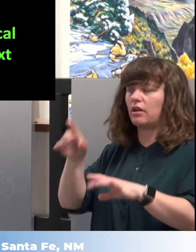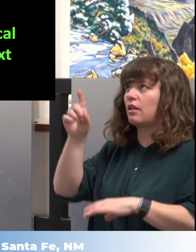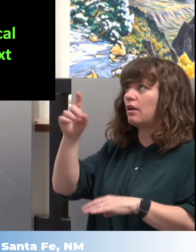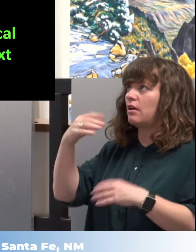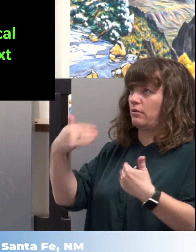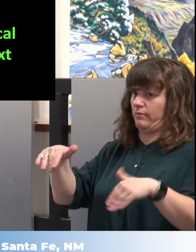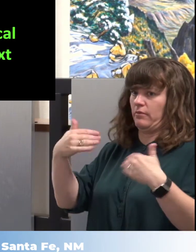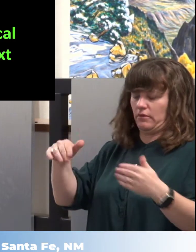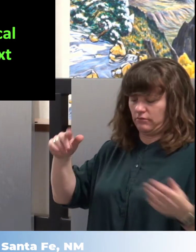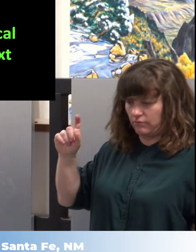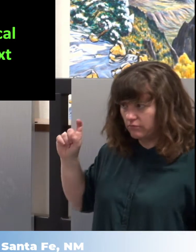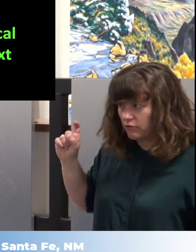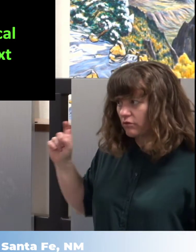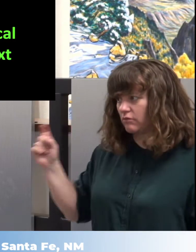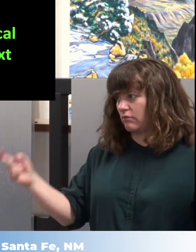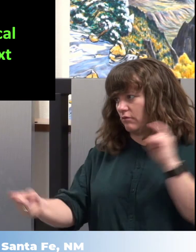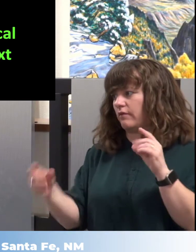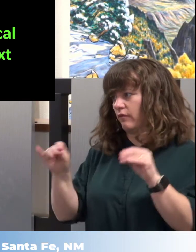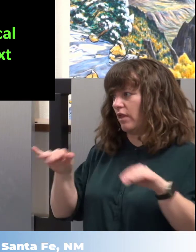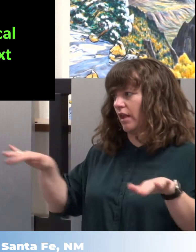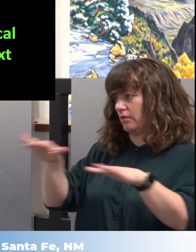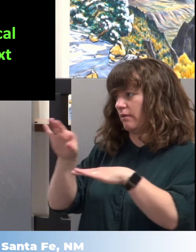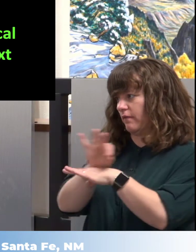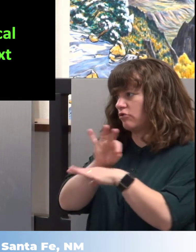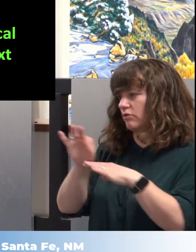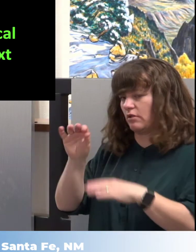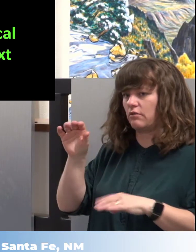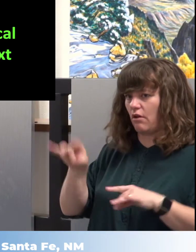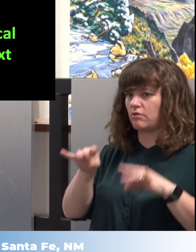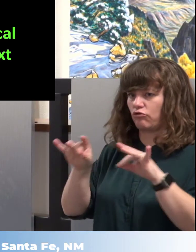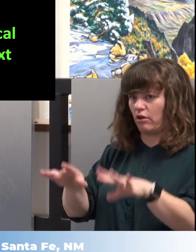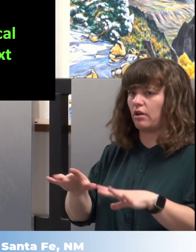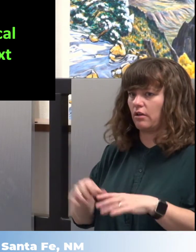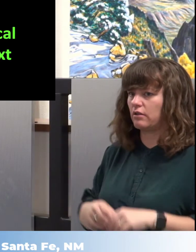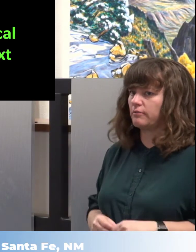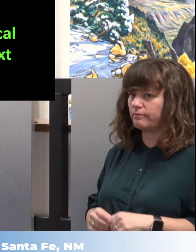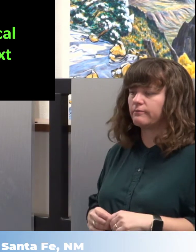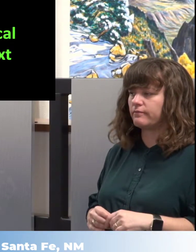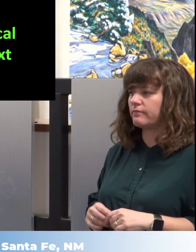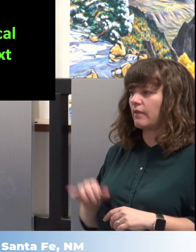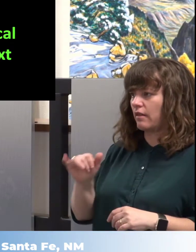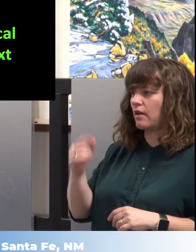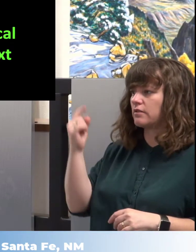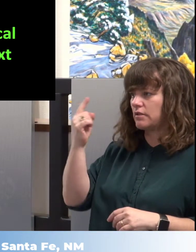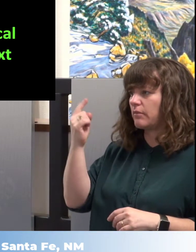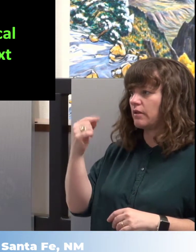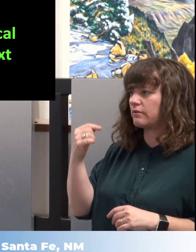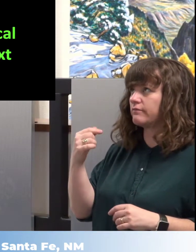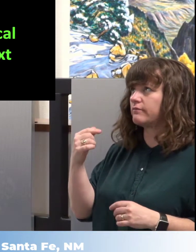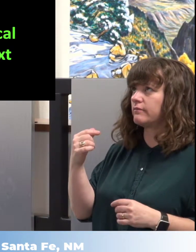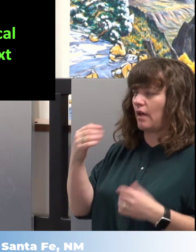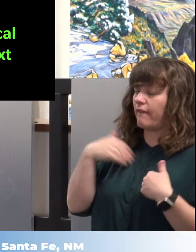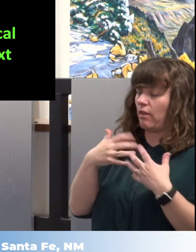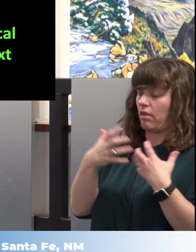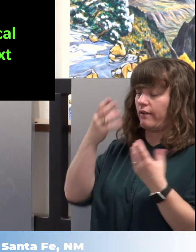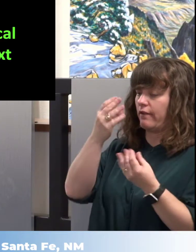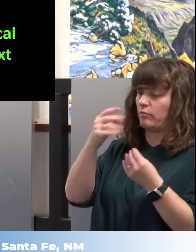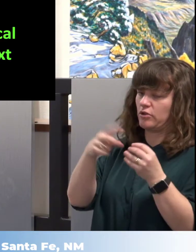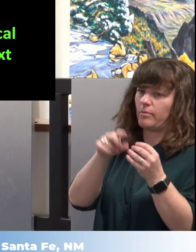dramatic change in landscape function in Australia. And that's something that I have, like, lots of information on.